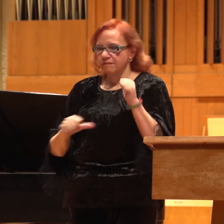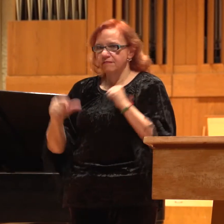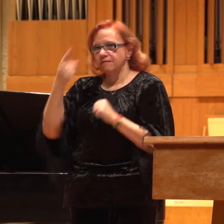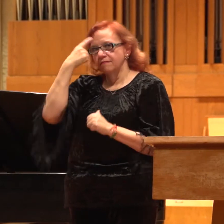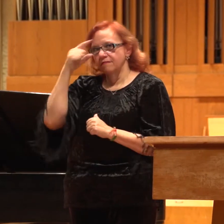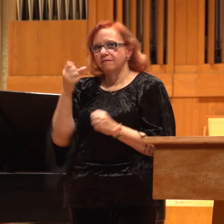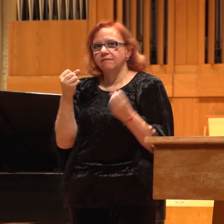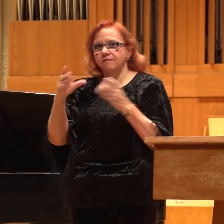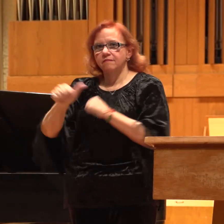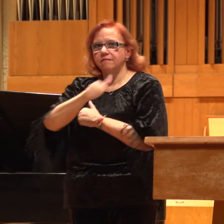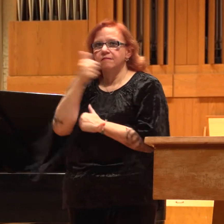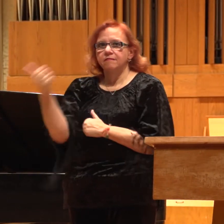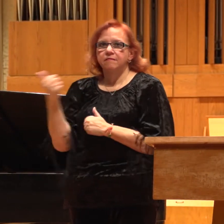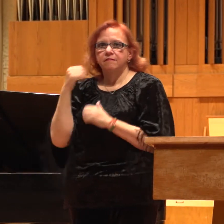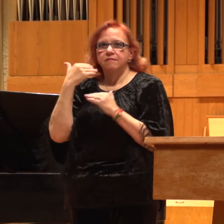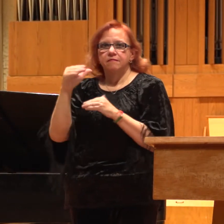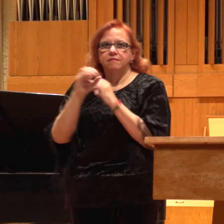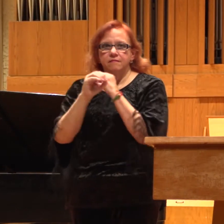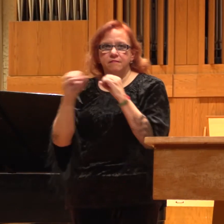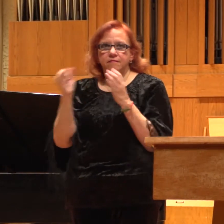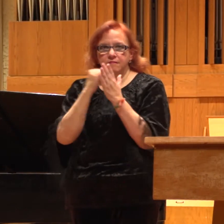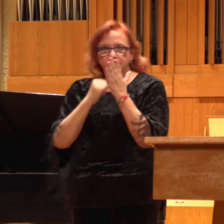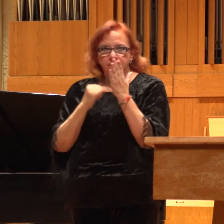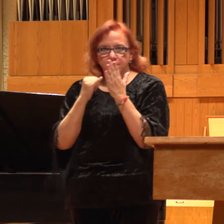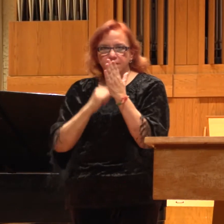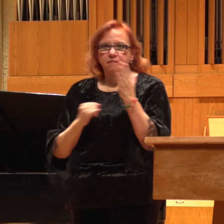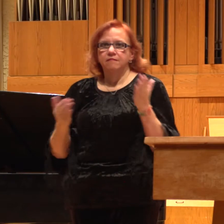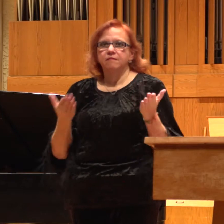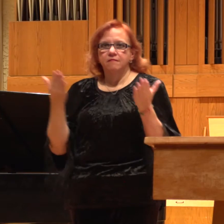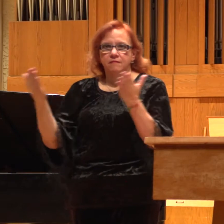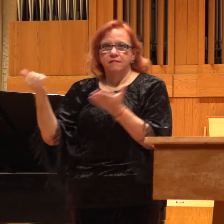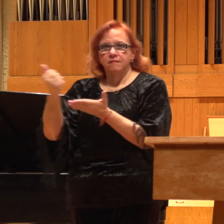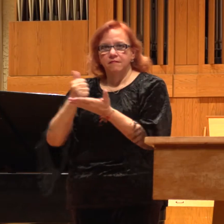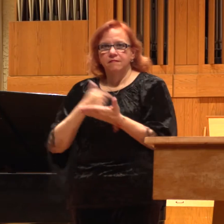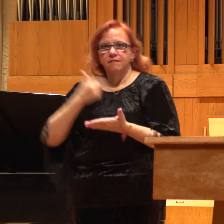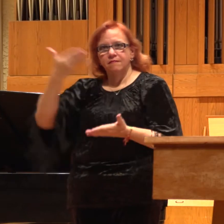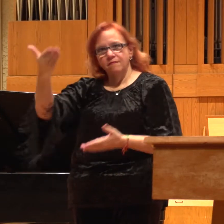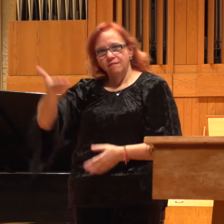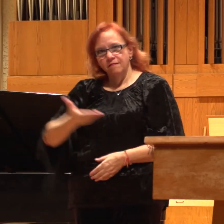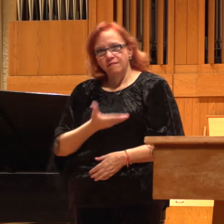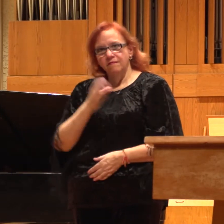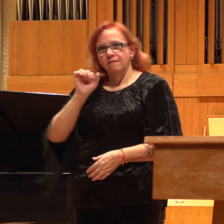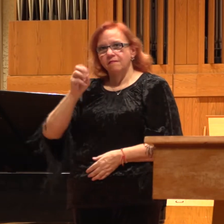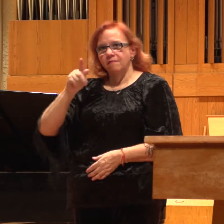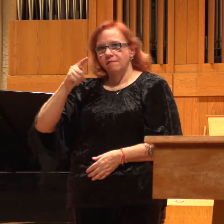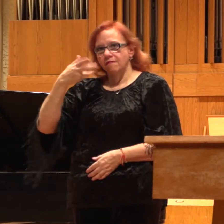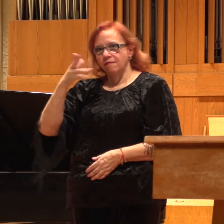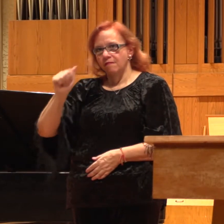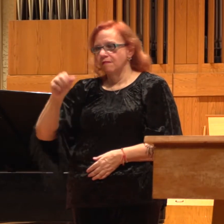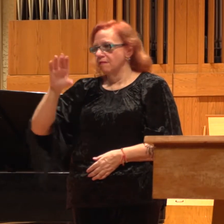for numerous other Borderless Arts events. Please help me in welcoming Samantha Campbell.